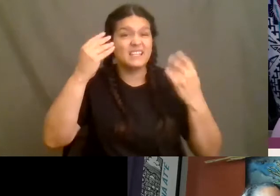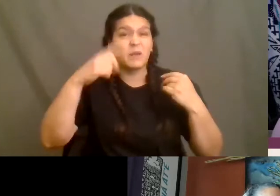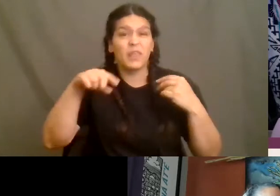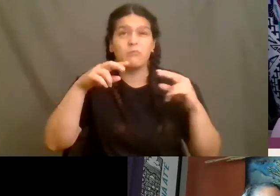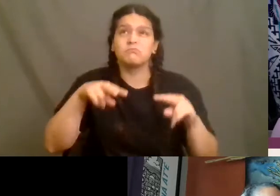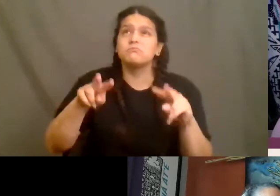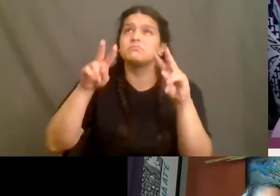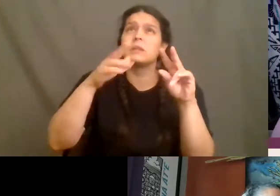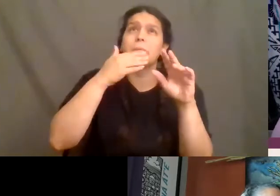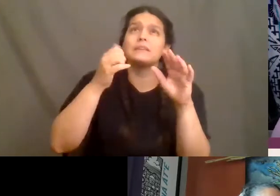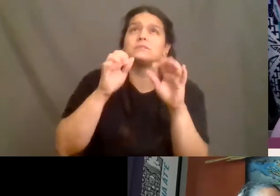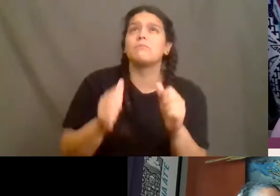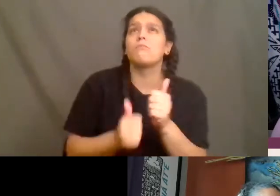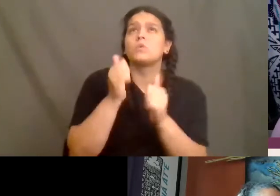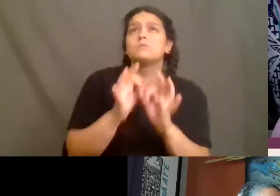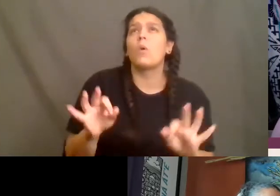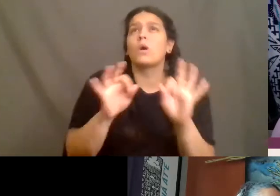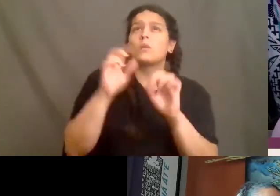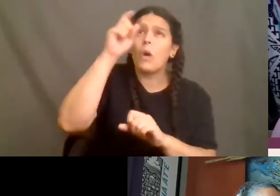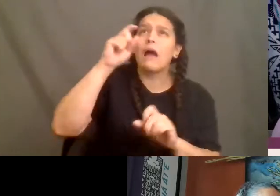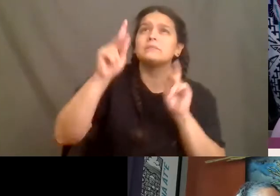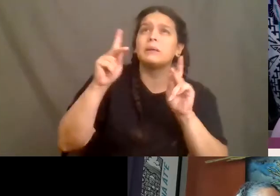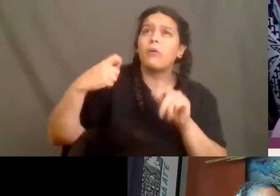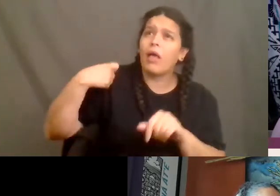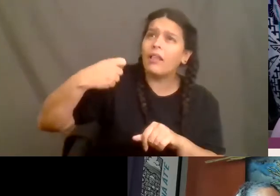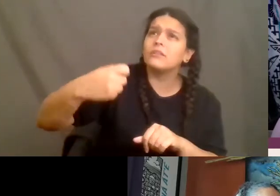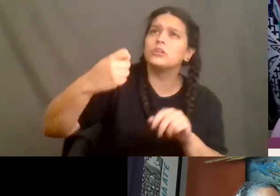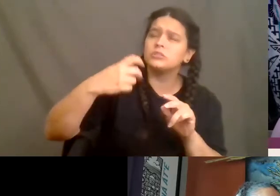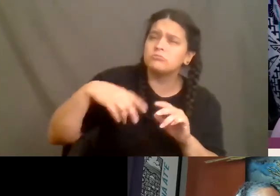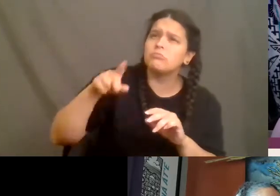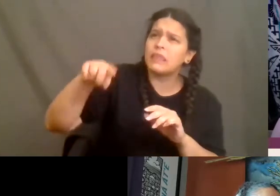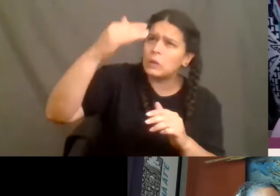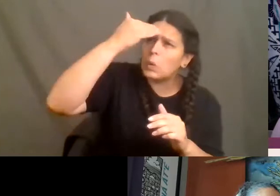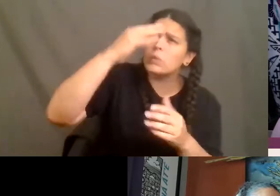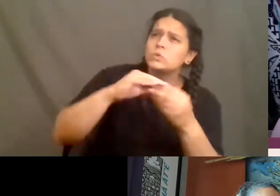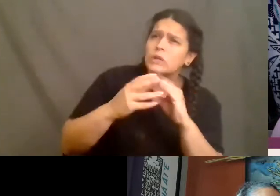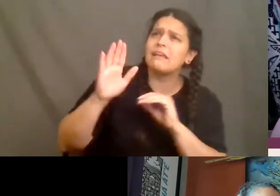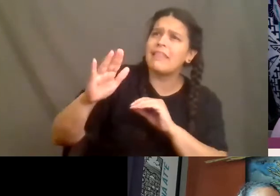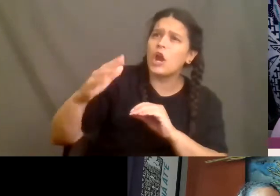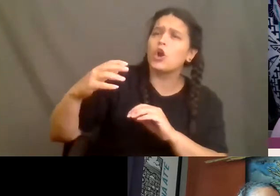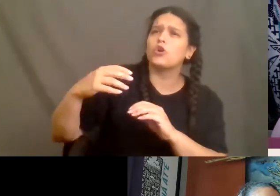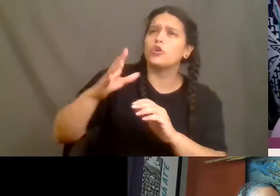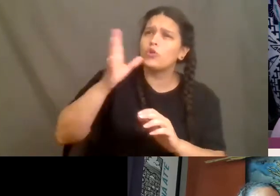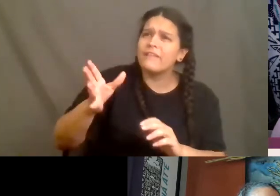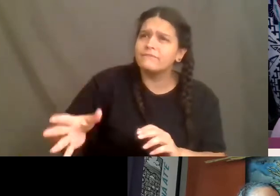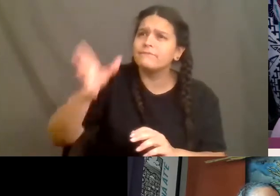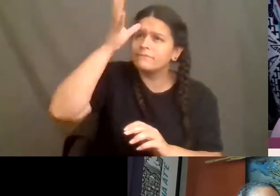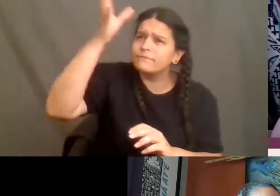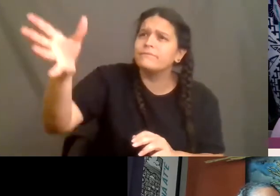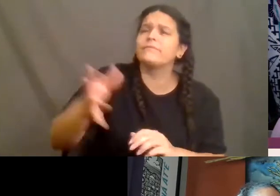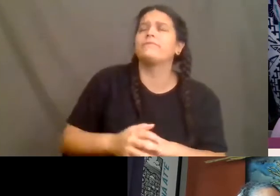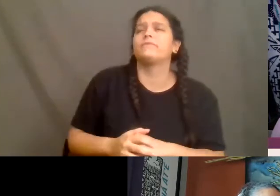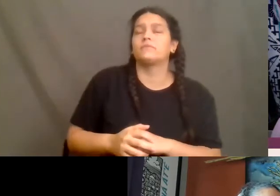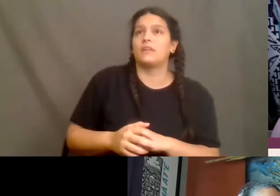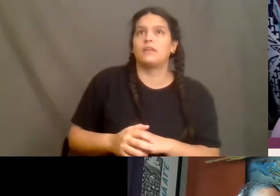our wise ones that know the stories from their grandfathers and grandmothers and their grandfathers and mothers,